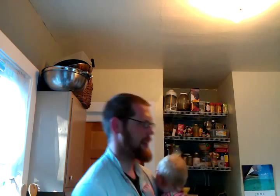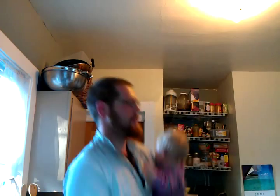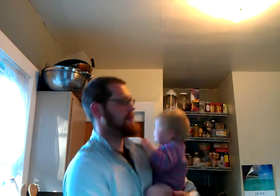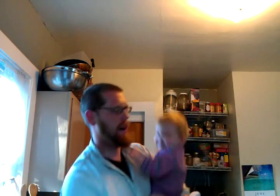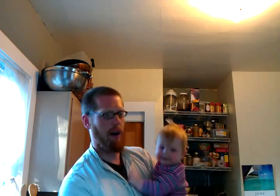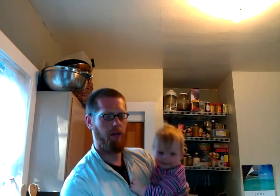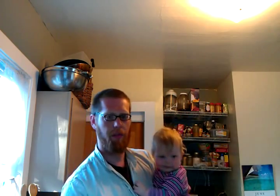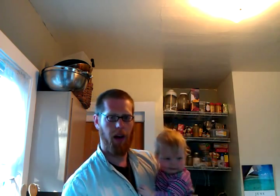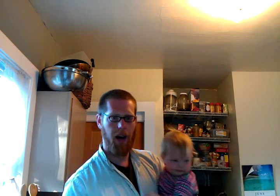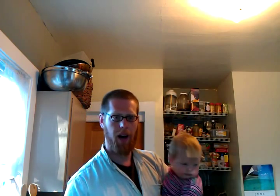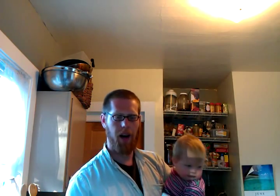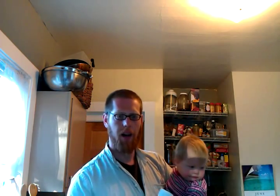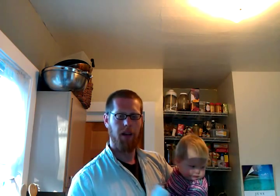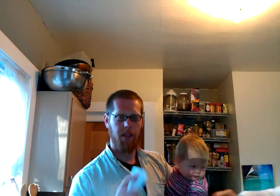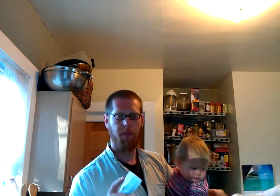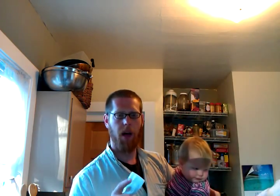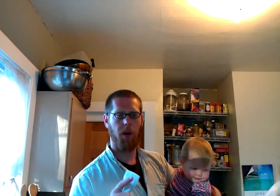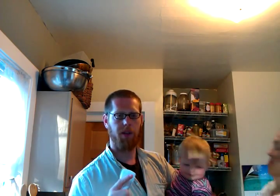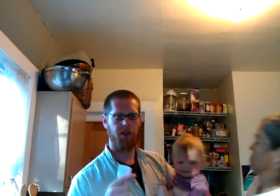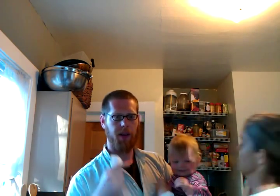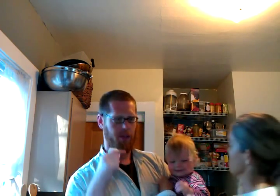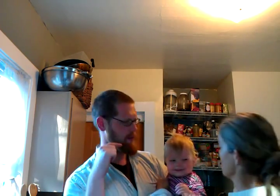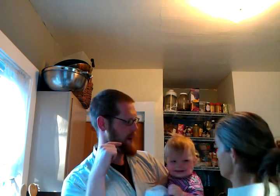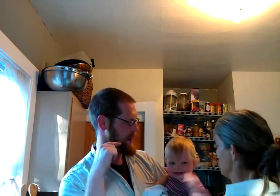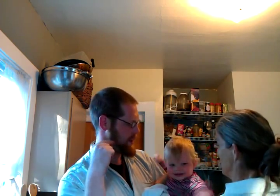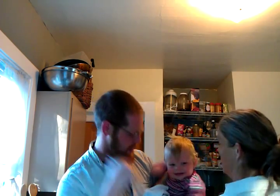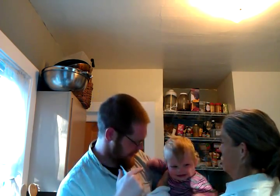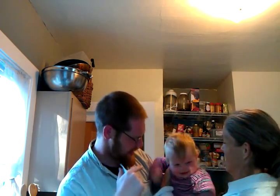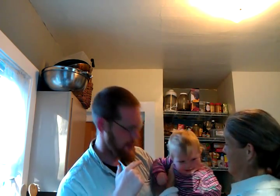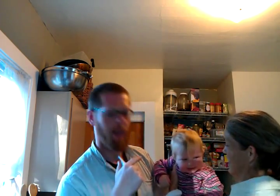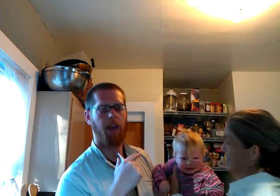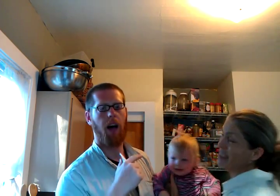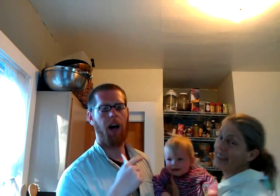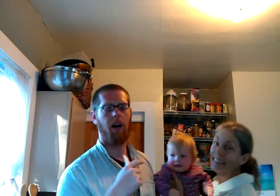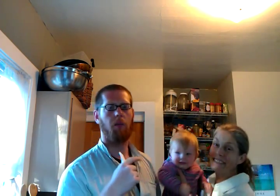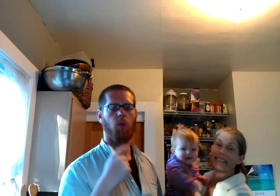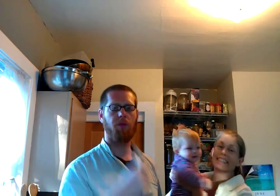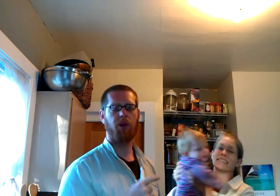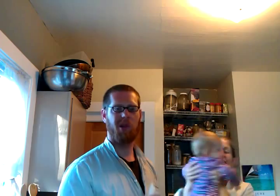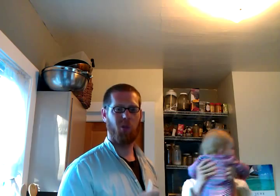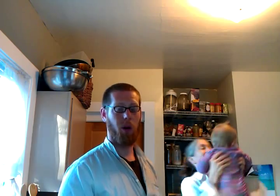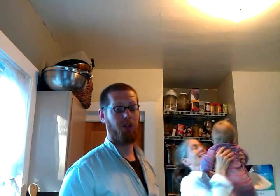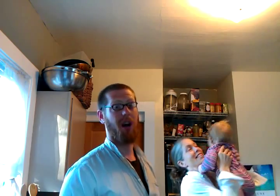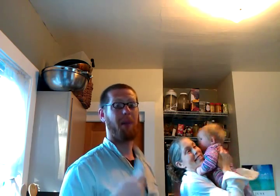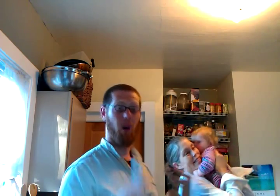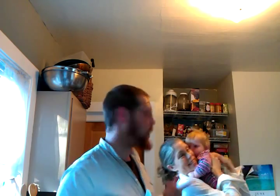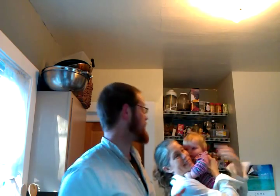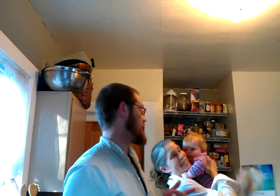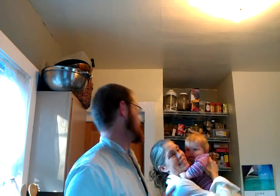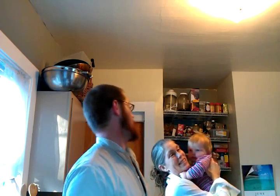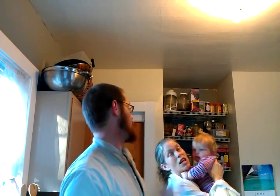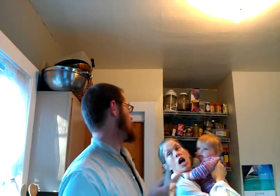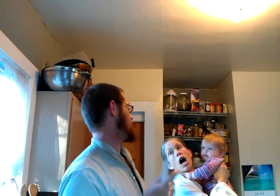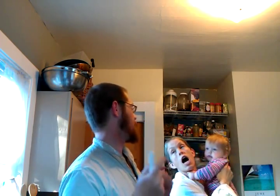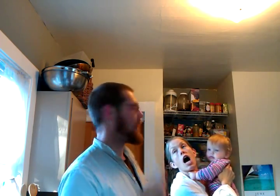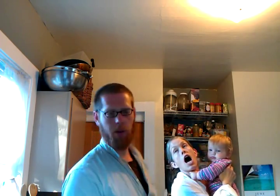indicative of something I want to address is the fact that Christina referred to it as a workshop, and it wasn't. The reason she called it a